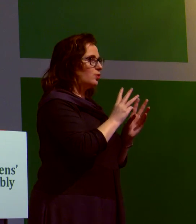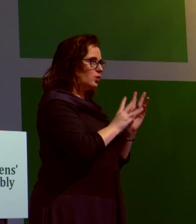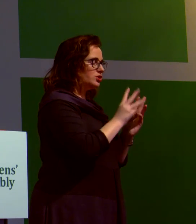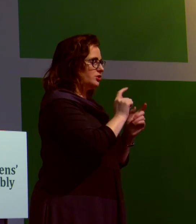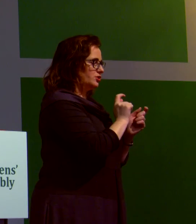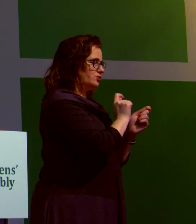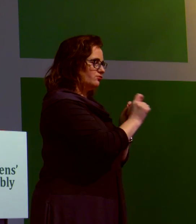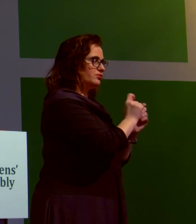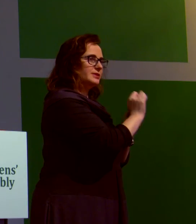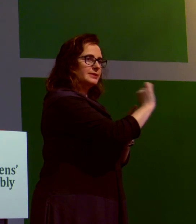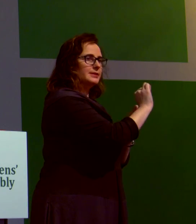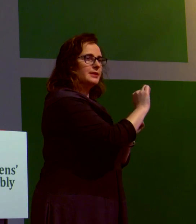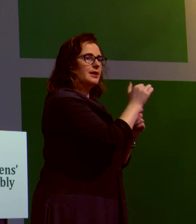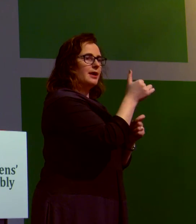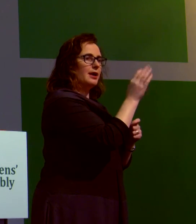that